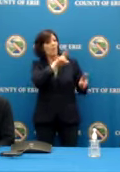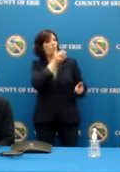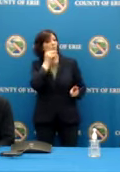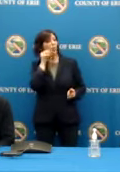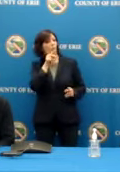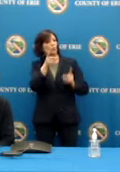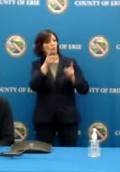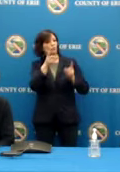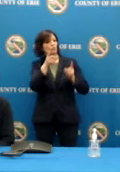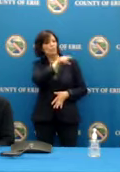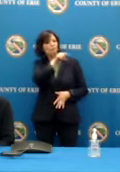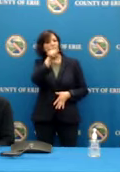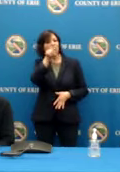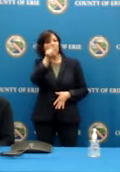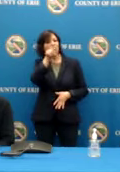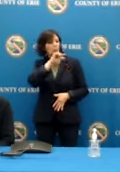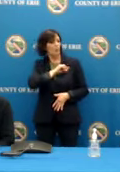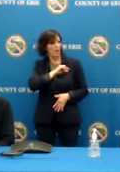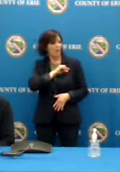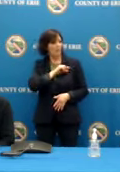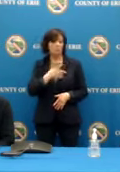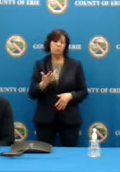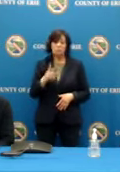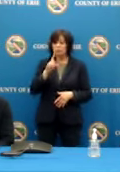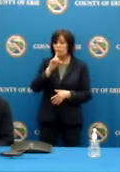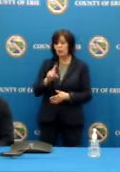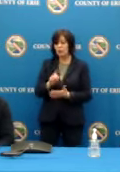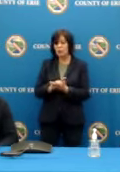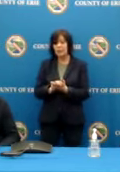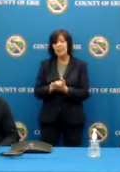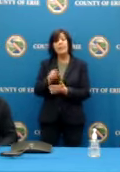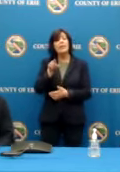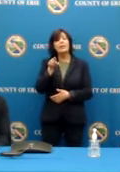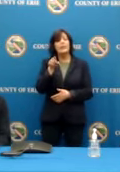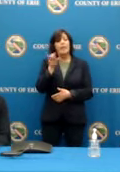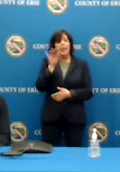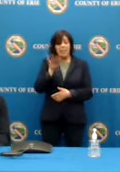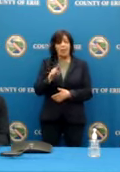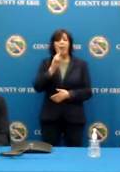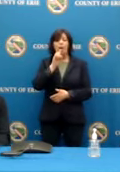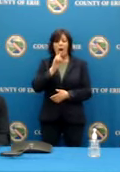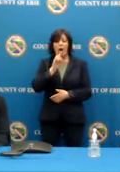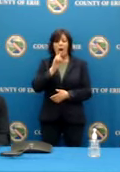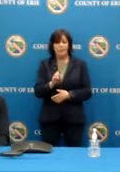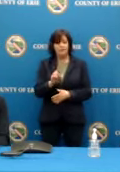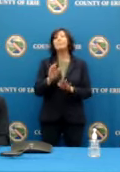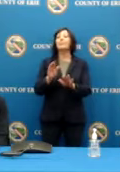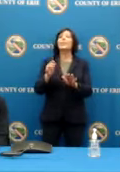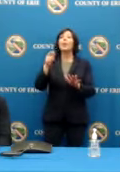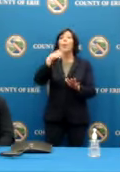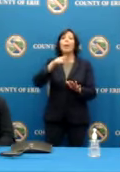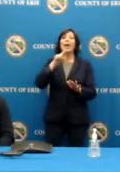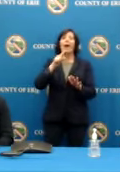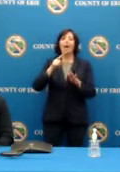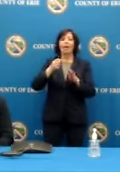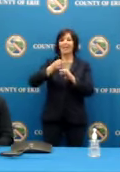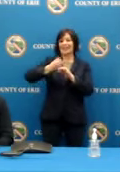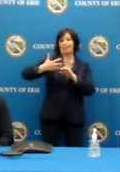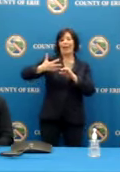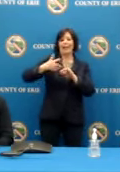testing? So turn it over to the doctor. Sure. There are, we are expanding testing,